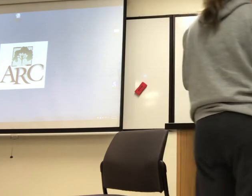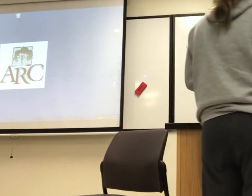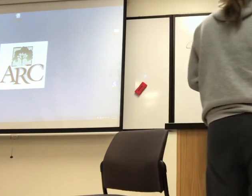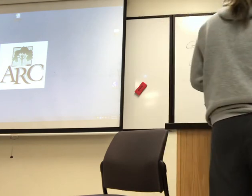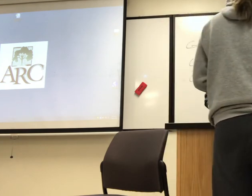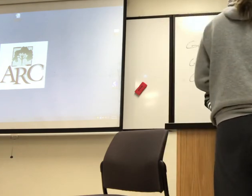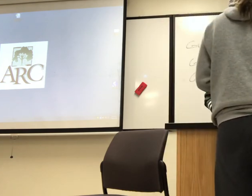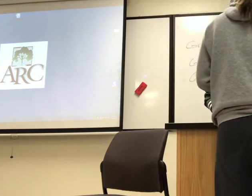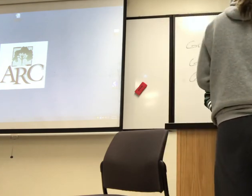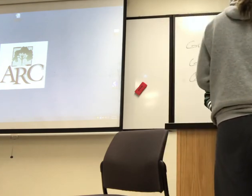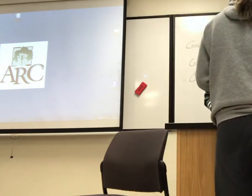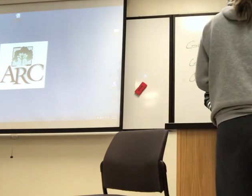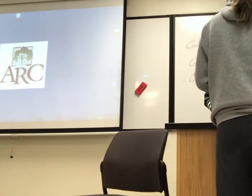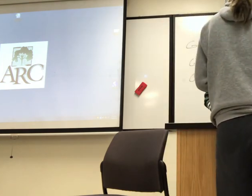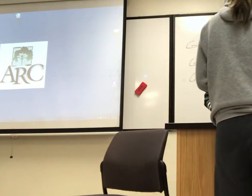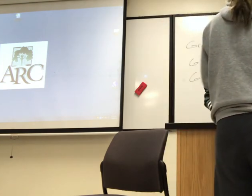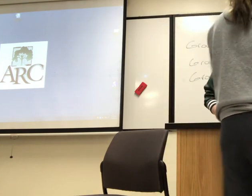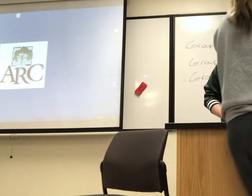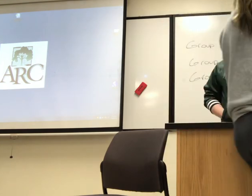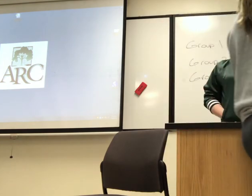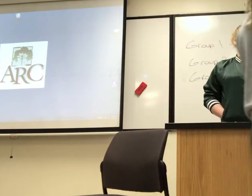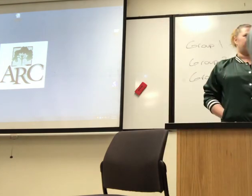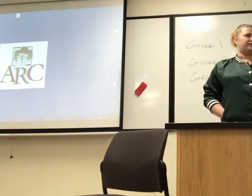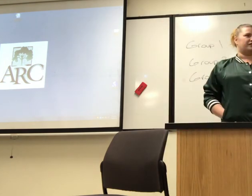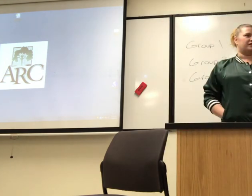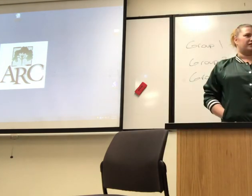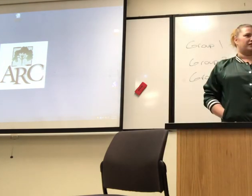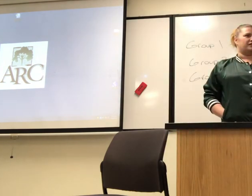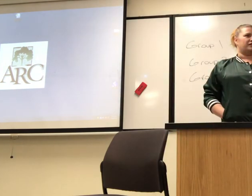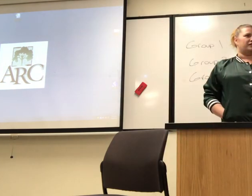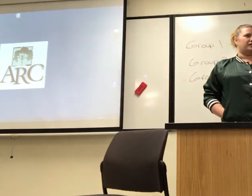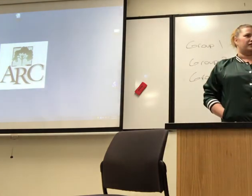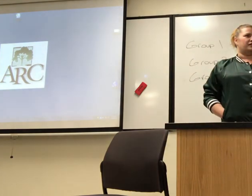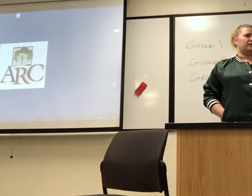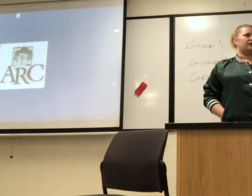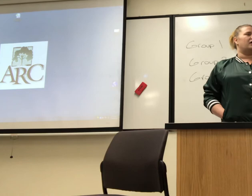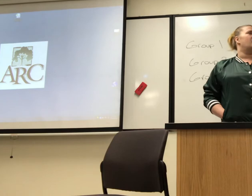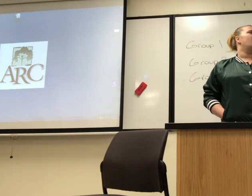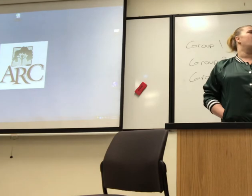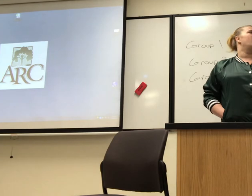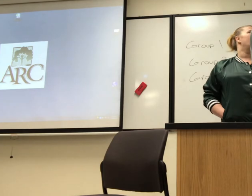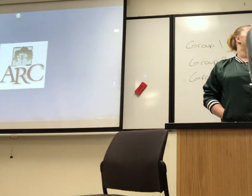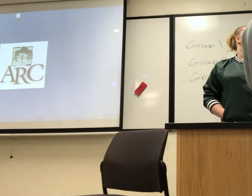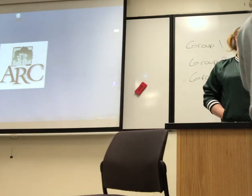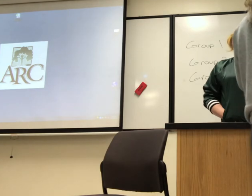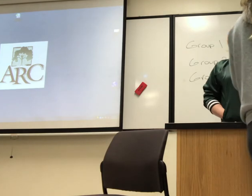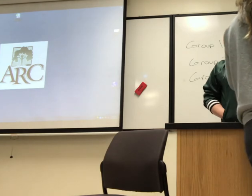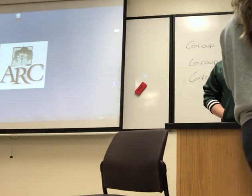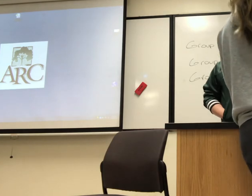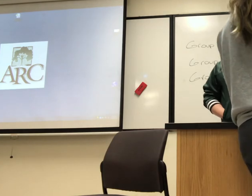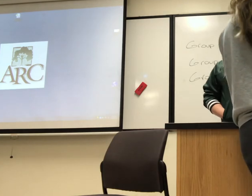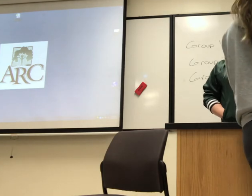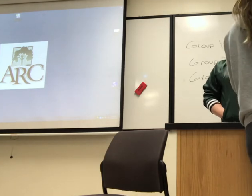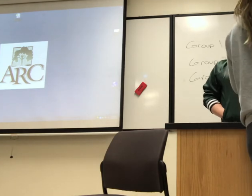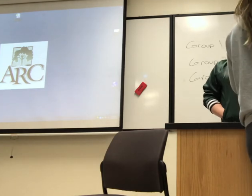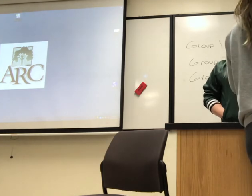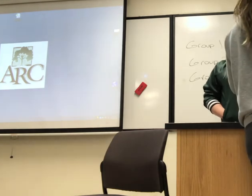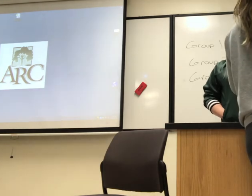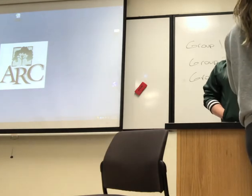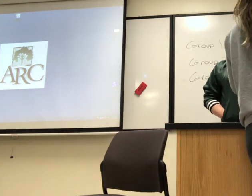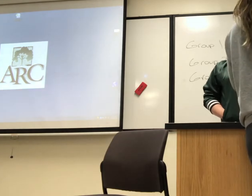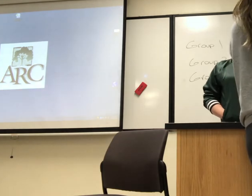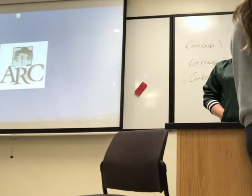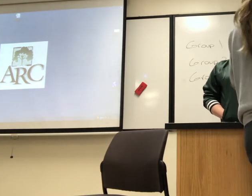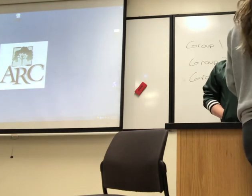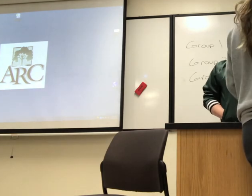Got it. I'll pull it up really quick. That. Oh, that was the vertebral column. That wasn't muscles. Yeah. No.